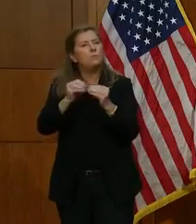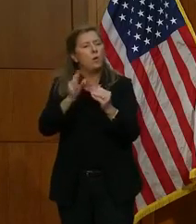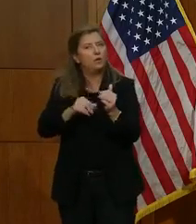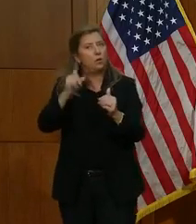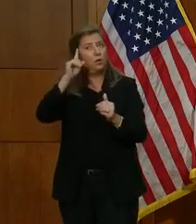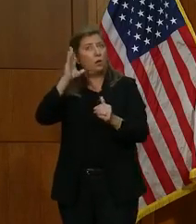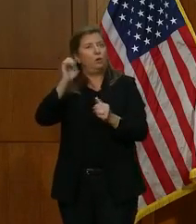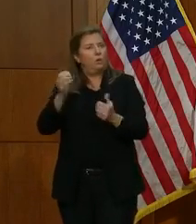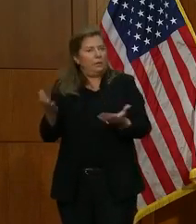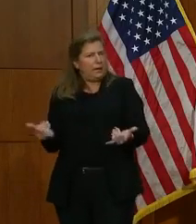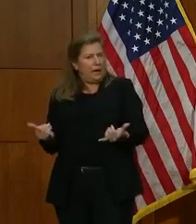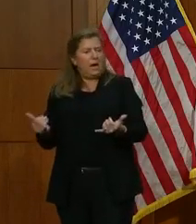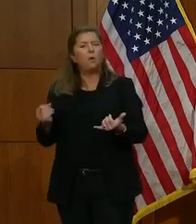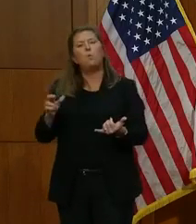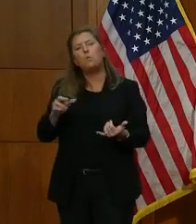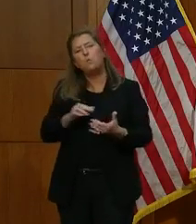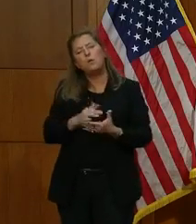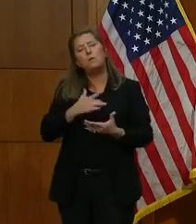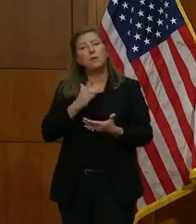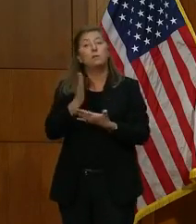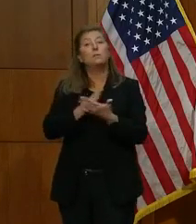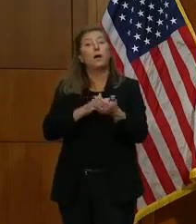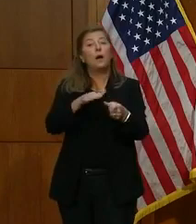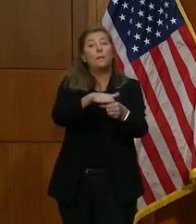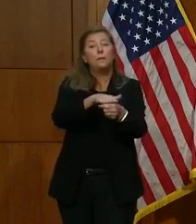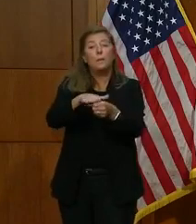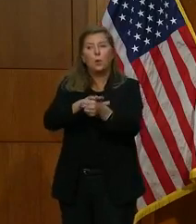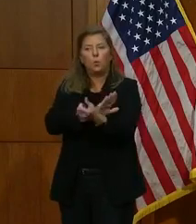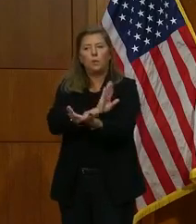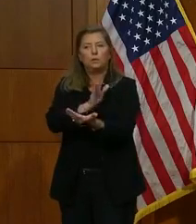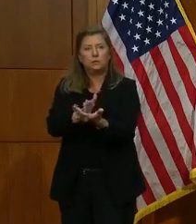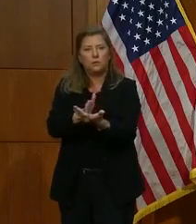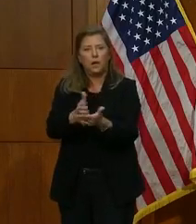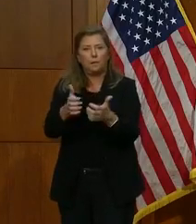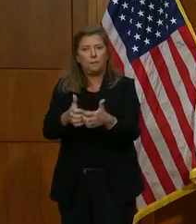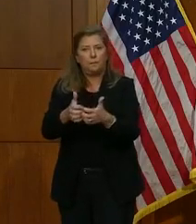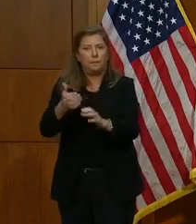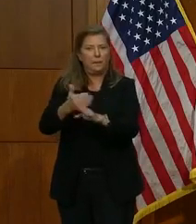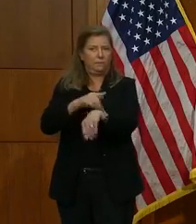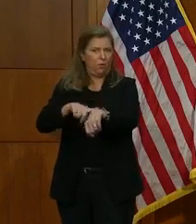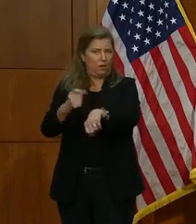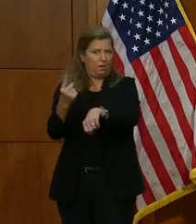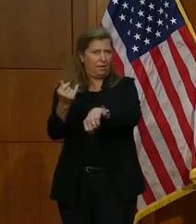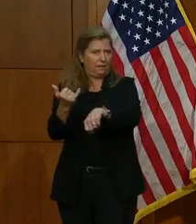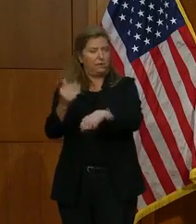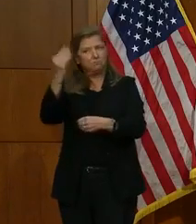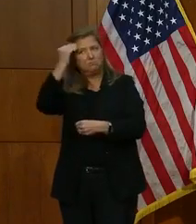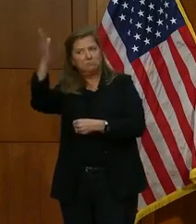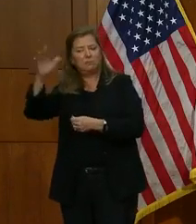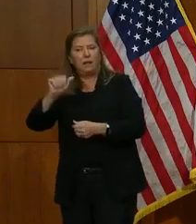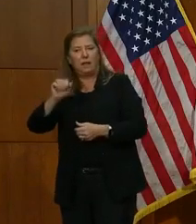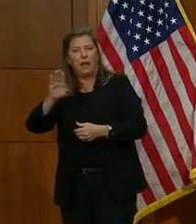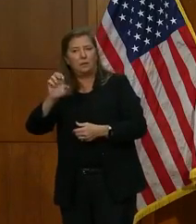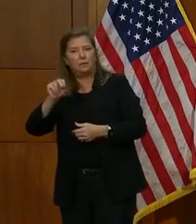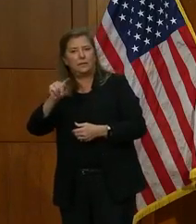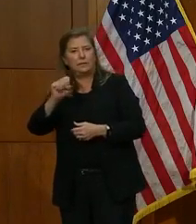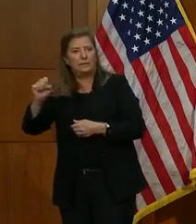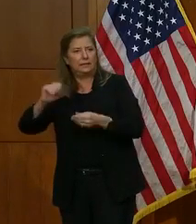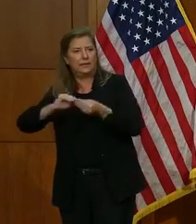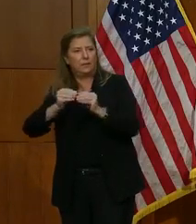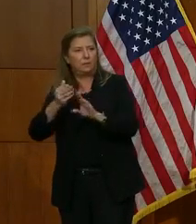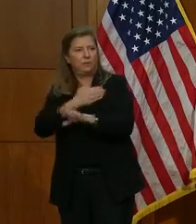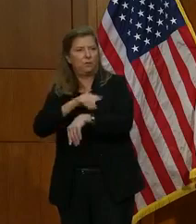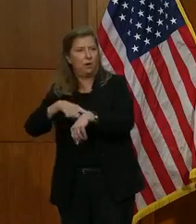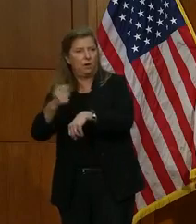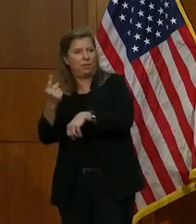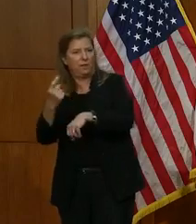is there a chance we could see some localities stopping their machines before 11 and reporting their absentee ballots before 11?